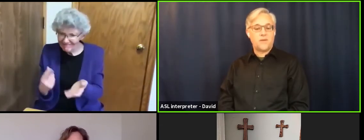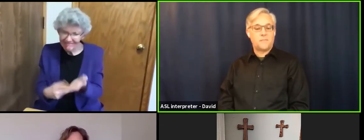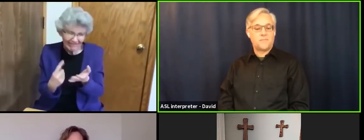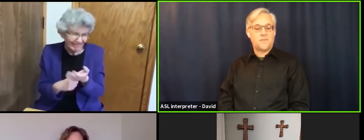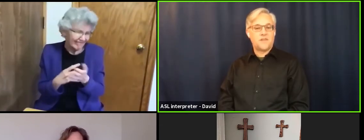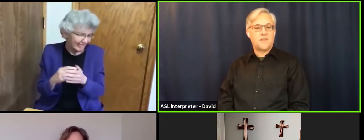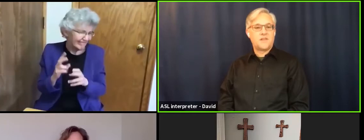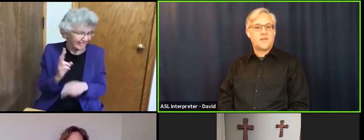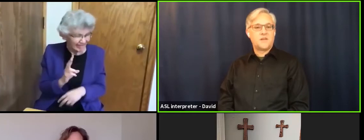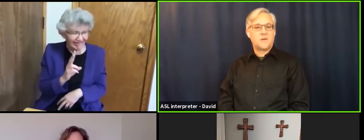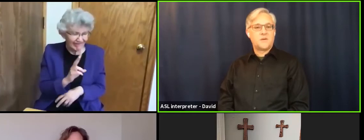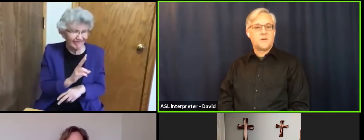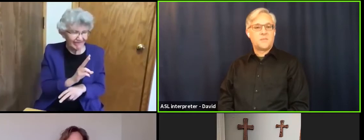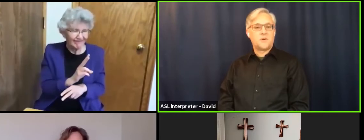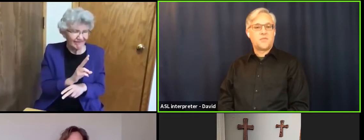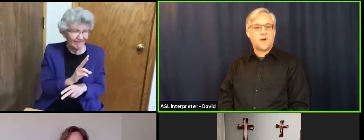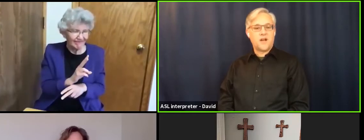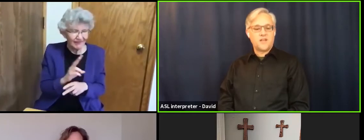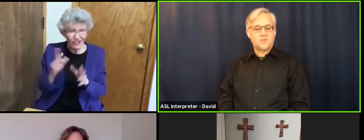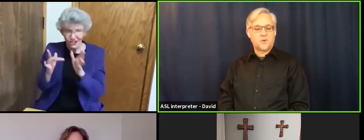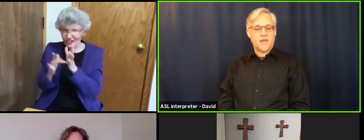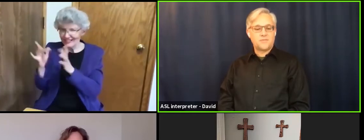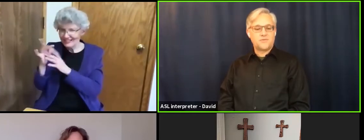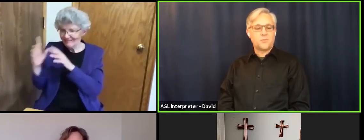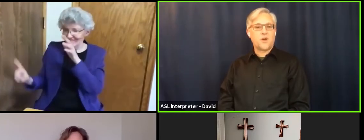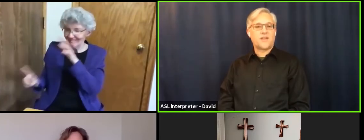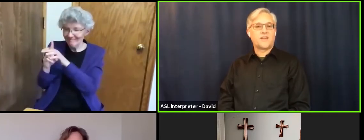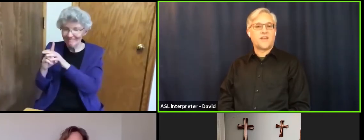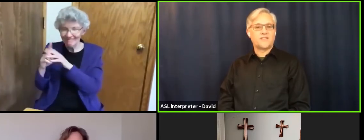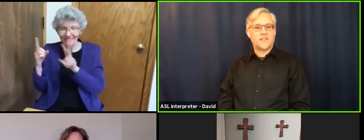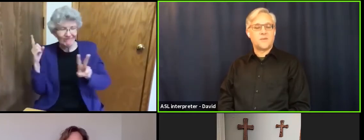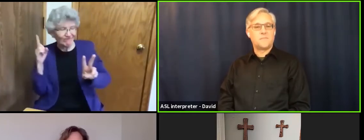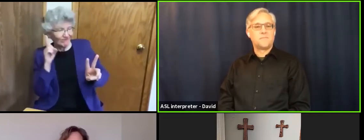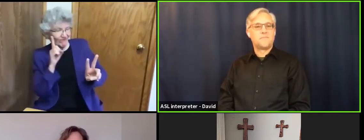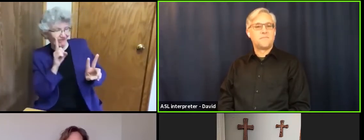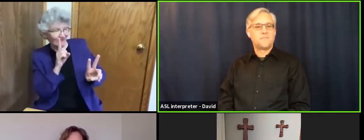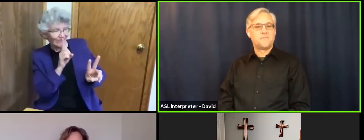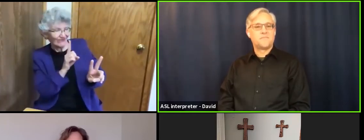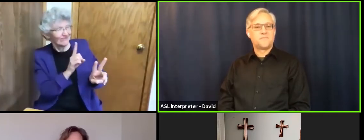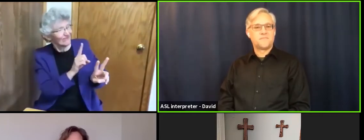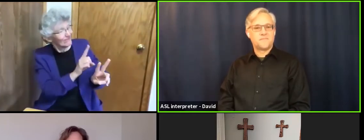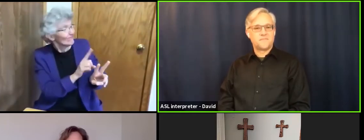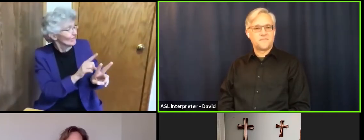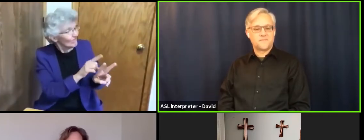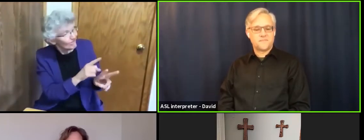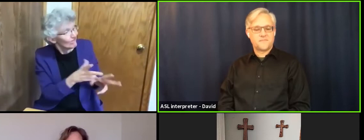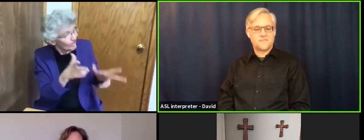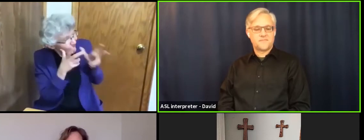went with them, but their eyes were kept from recognizing him.